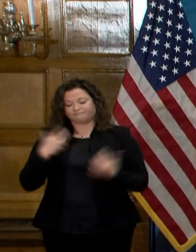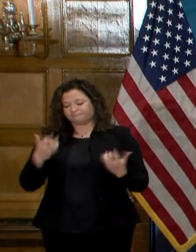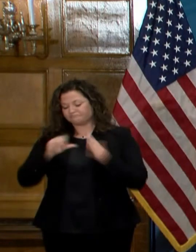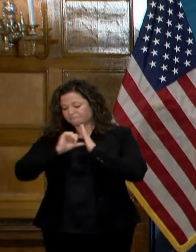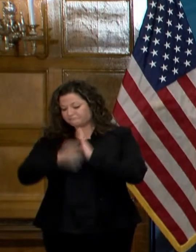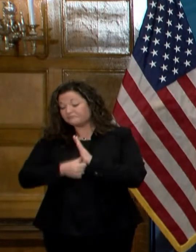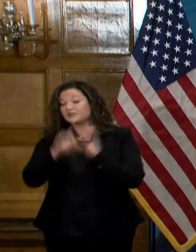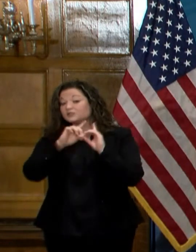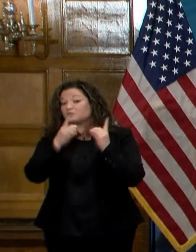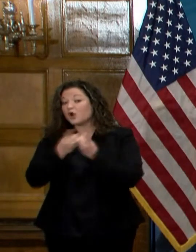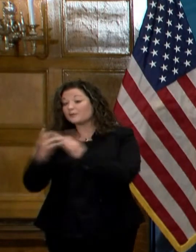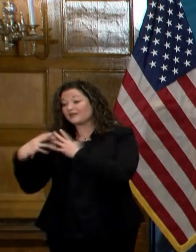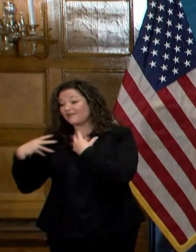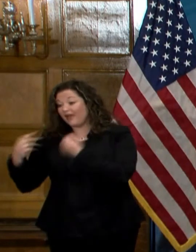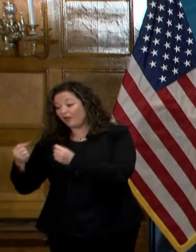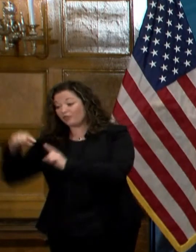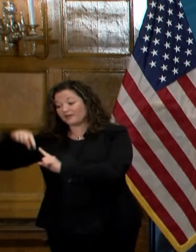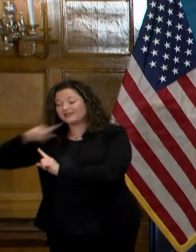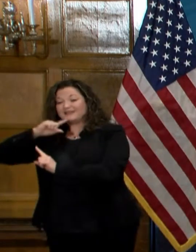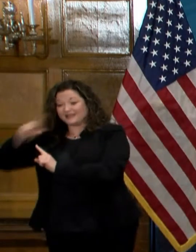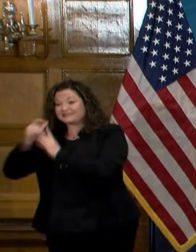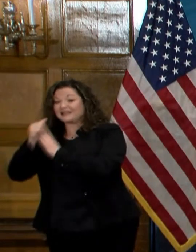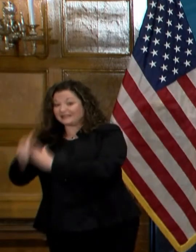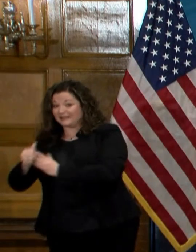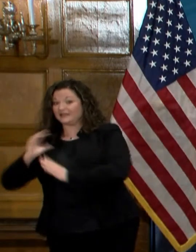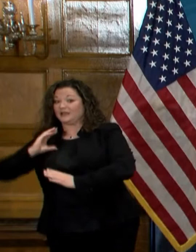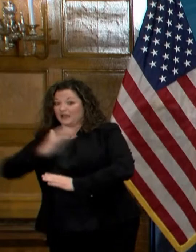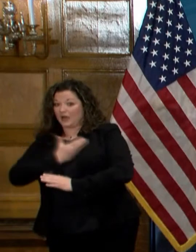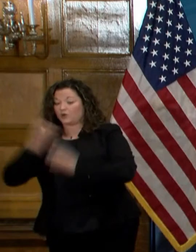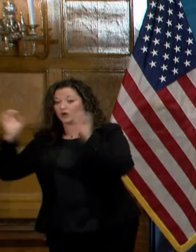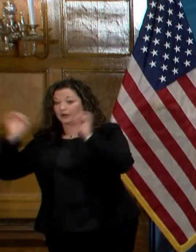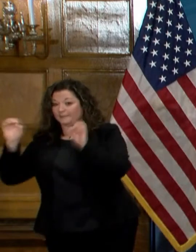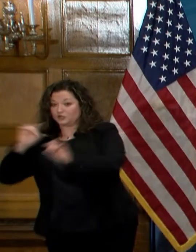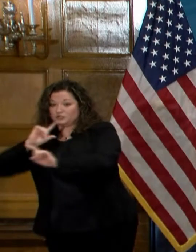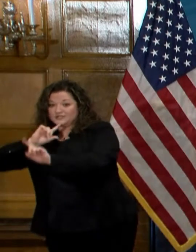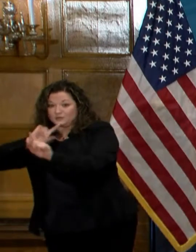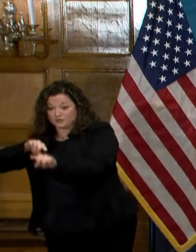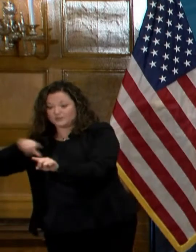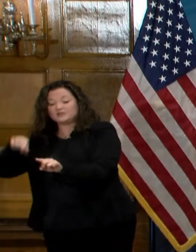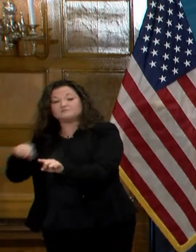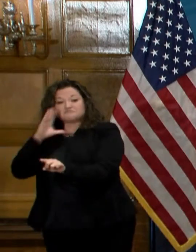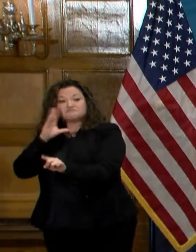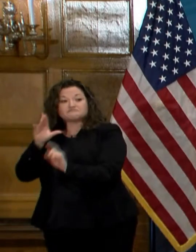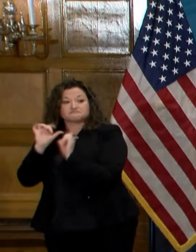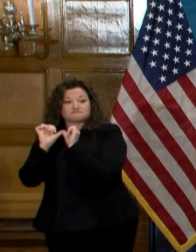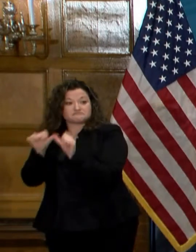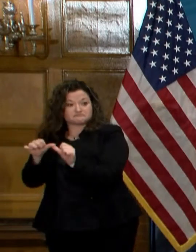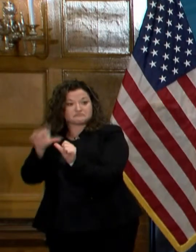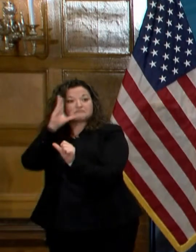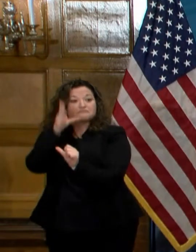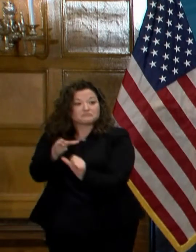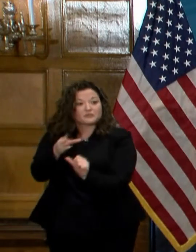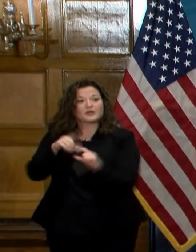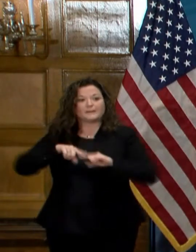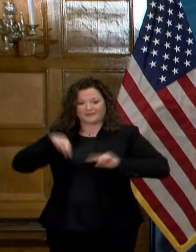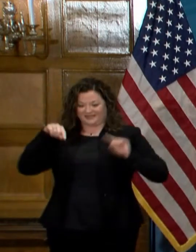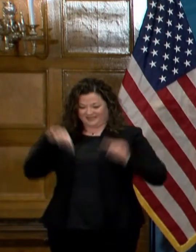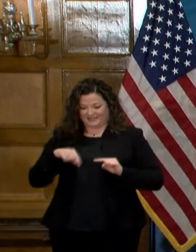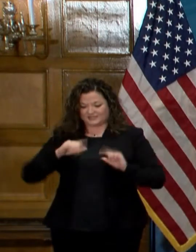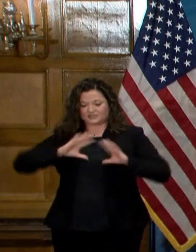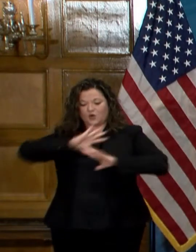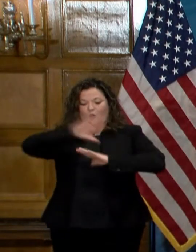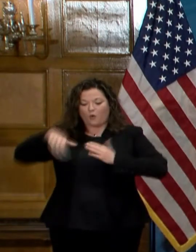Health has the lead in our emergency response, and they will continue to do. But this is a whole of state